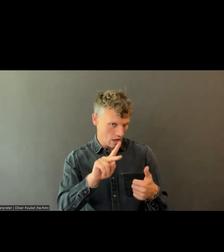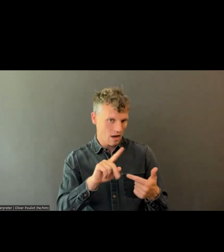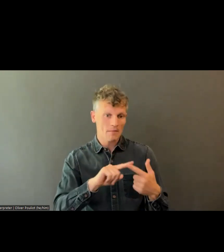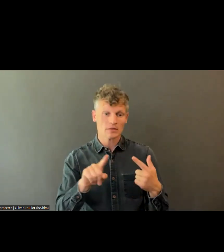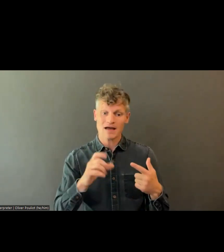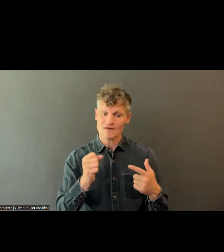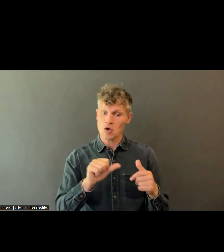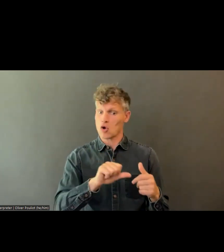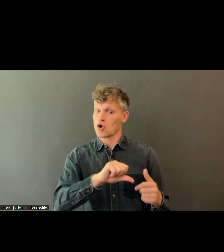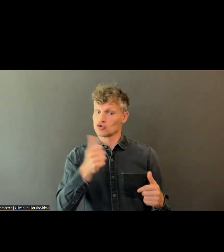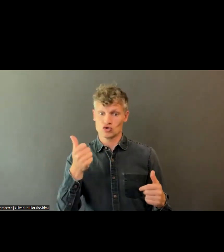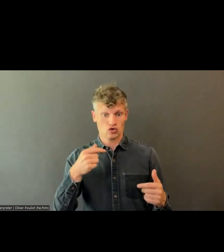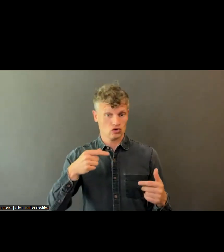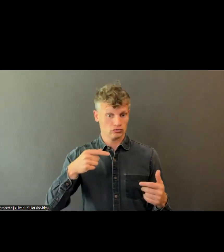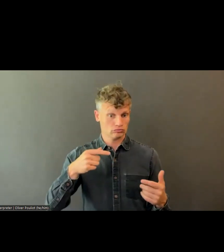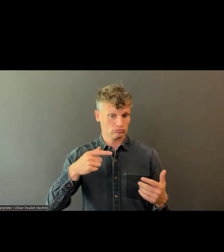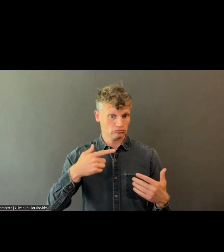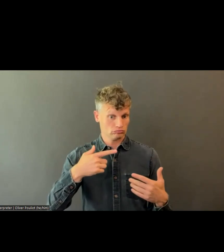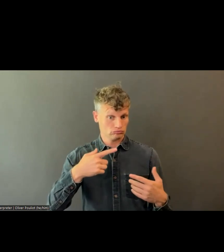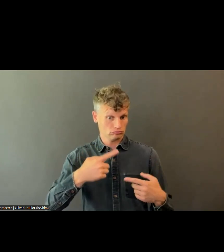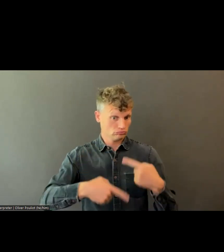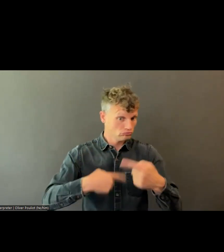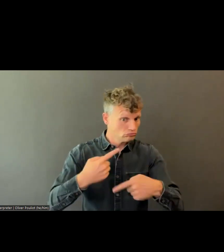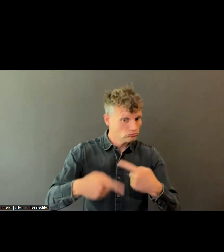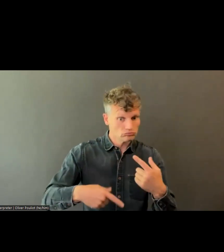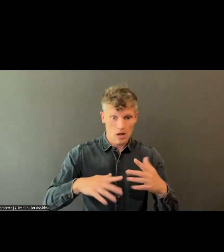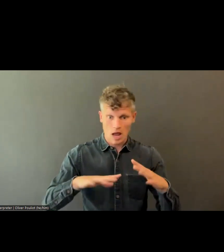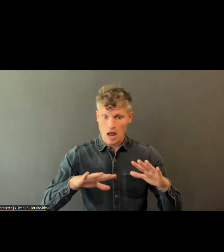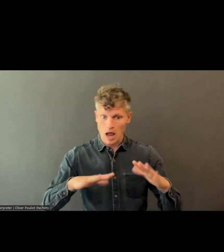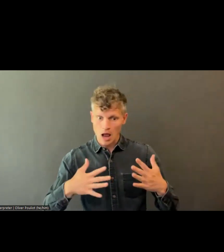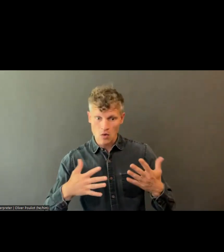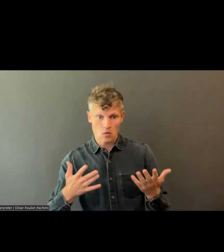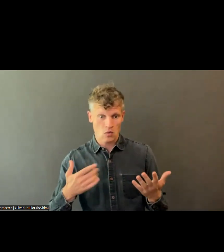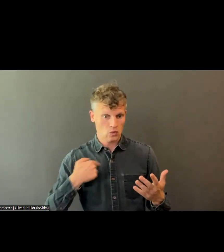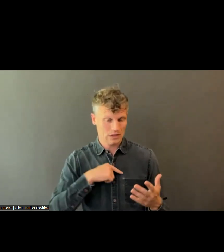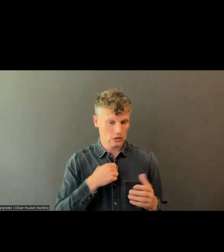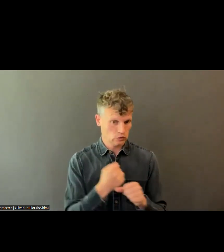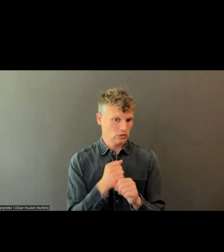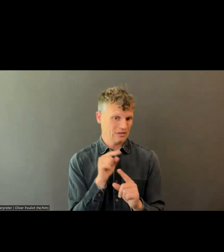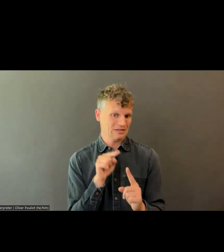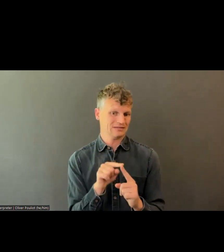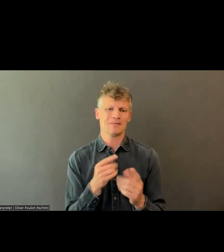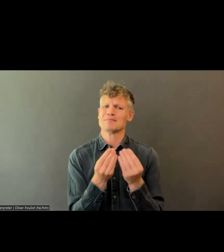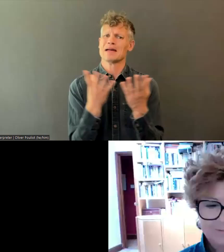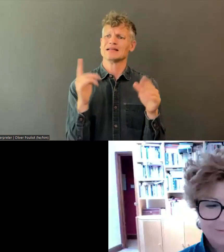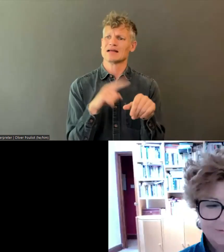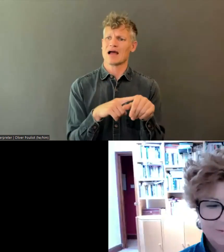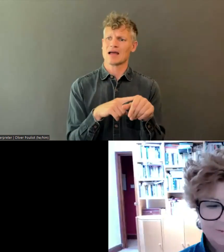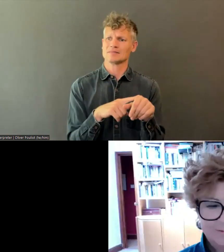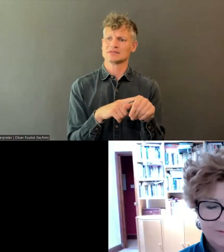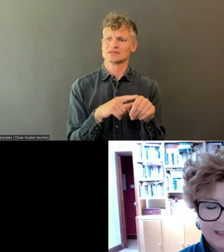procurement aficionados may have, but more in general as well. Really excited to be participating on this panel. Back to you,